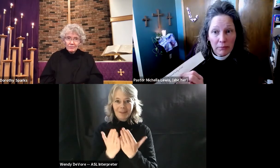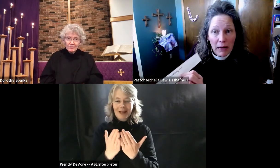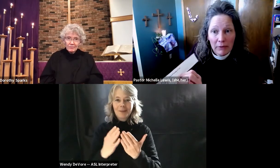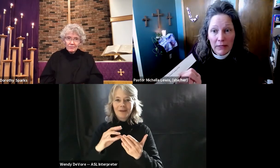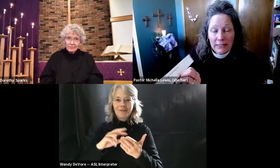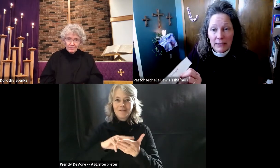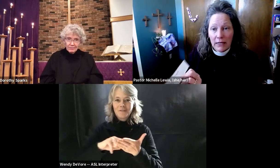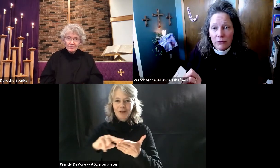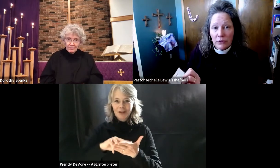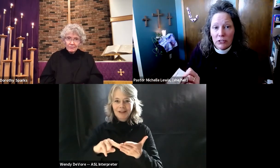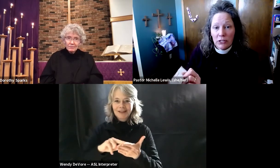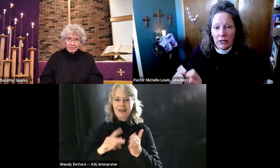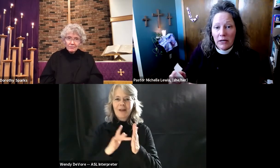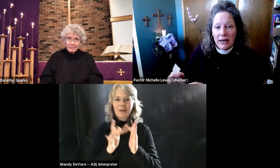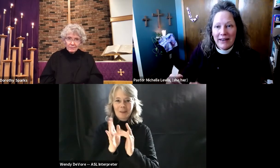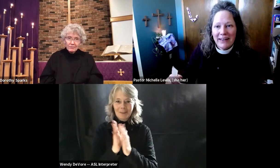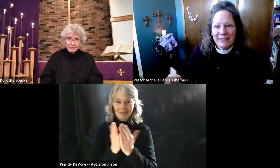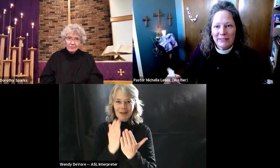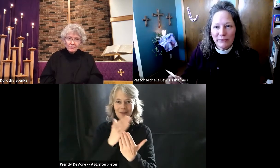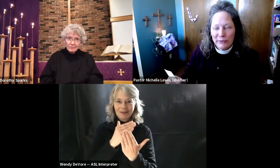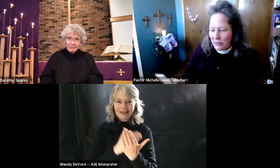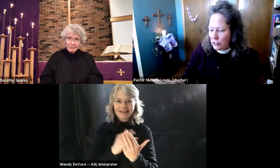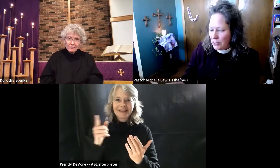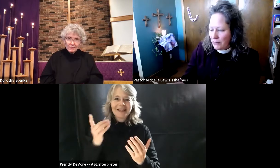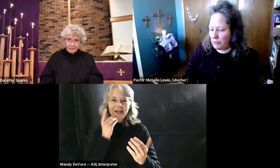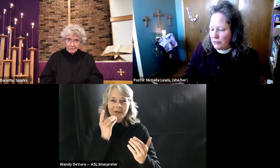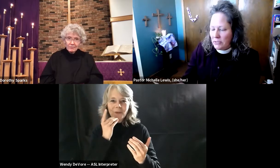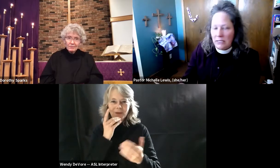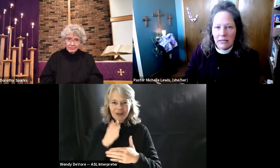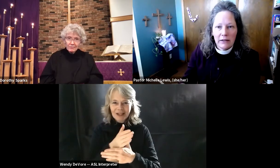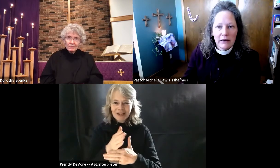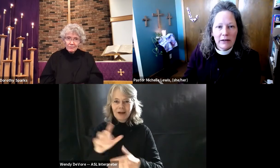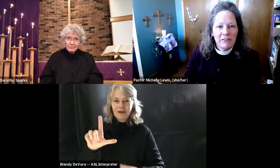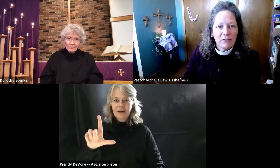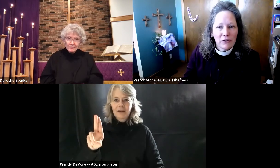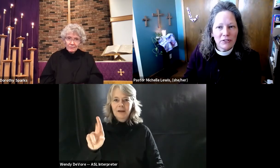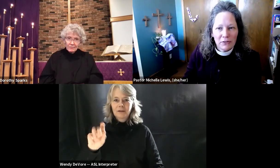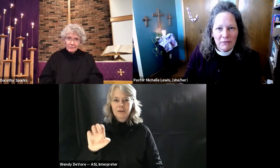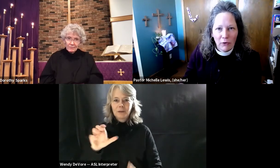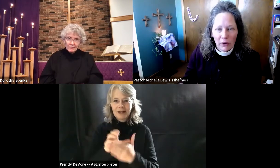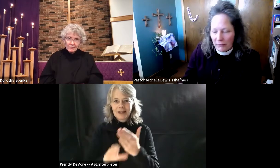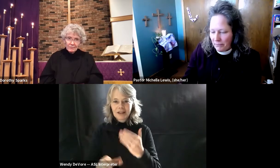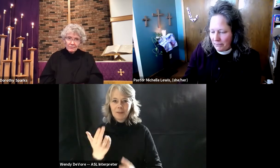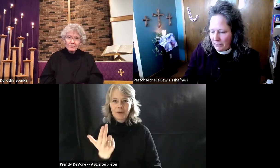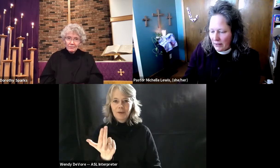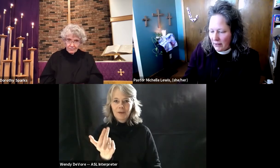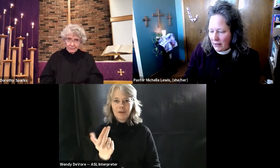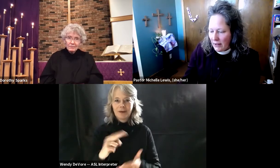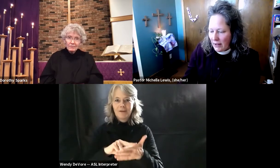from the Bible lesson that Dorothy shared. It's Luke chapter 13, verse 34.